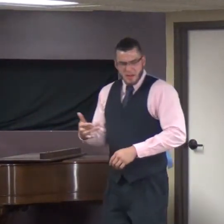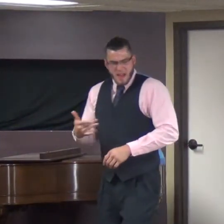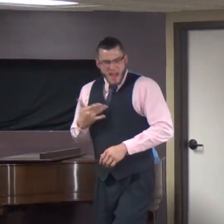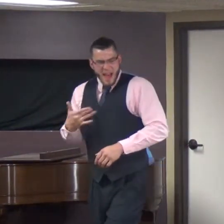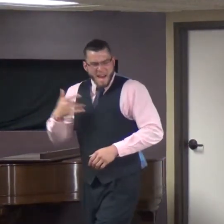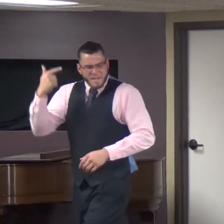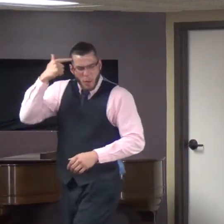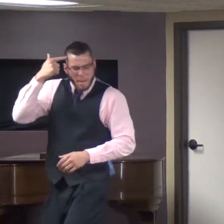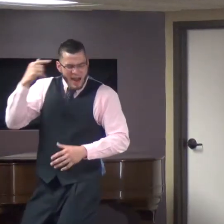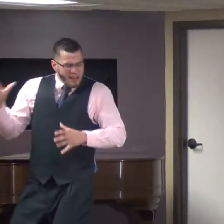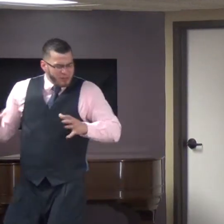I feel my mind.